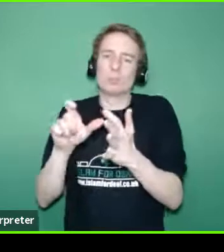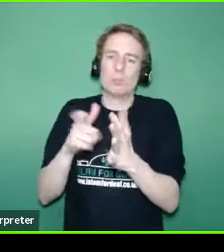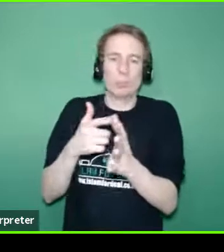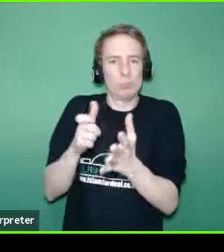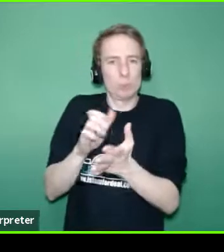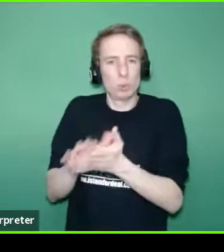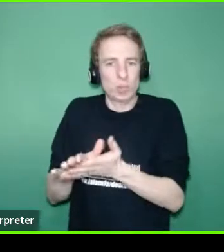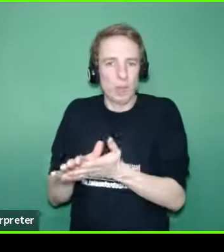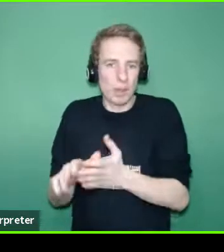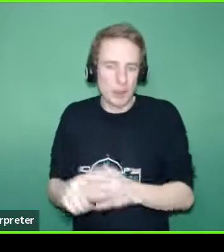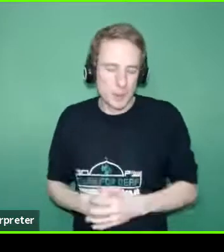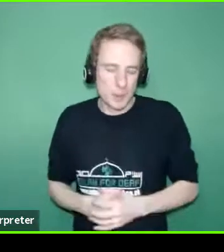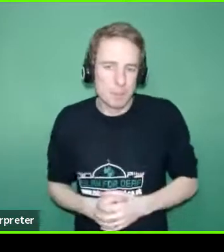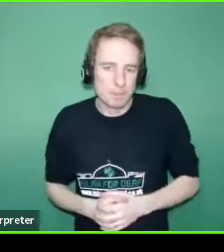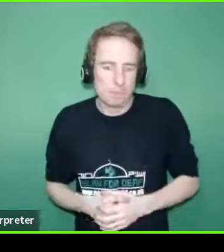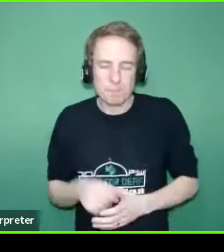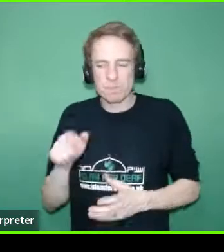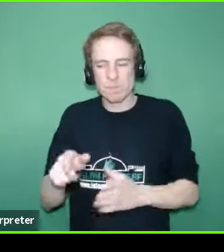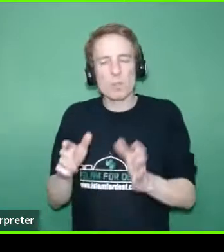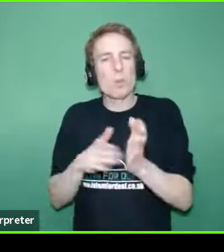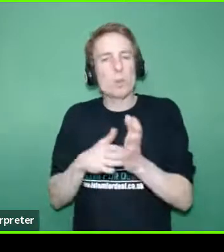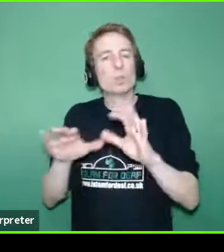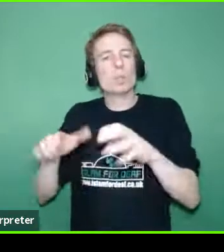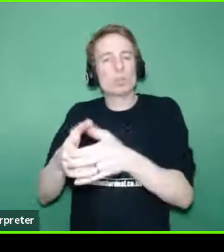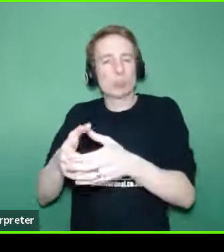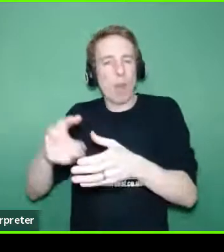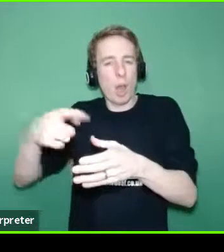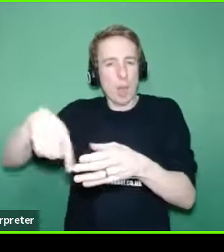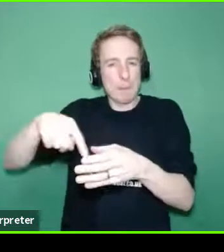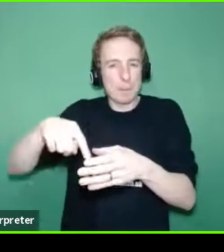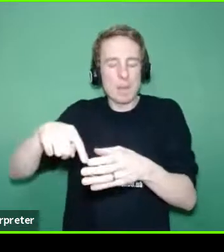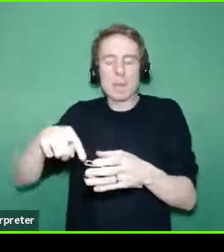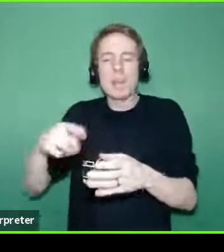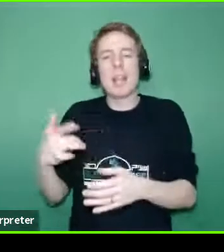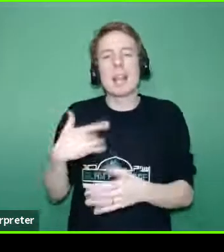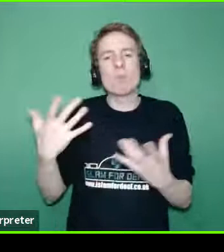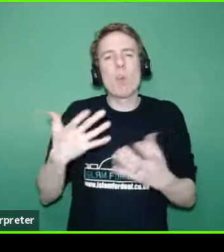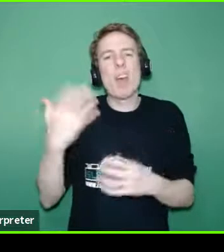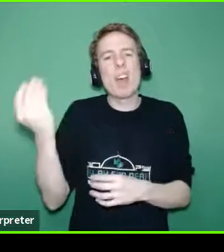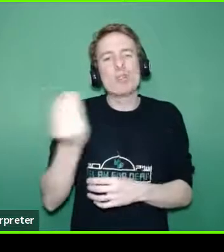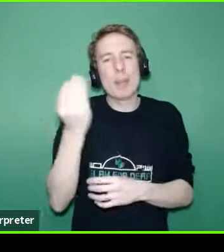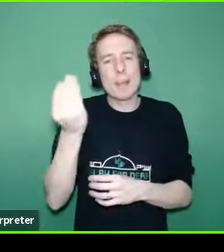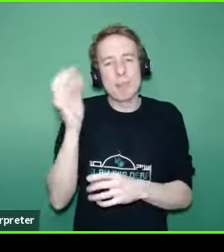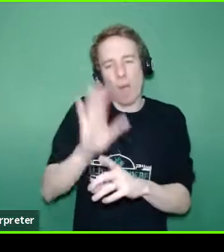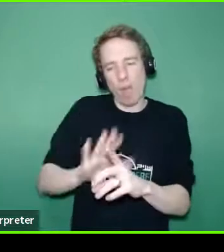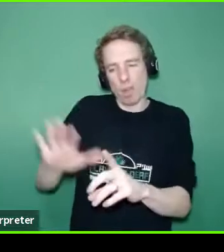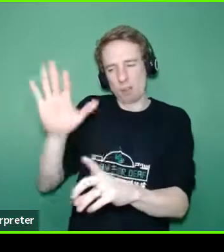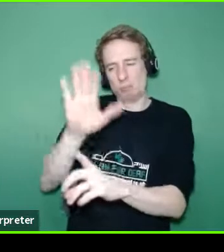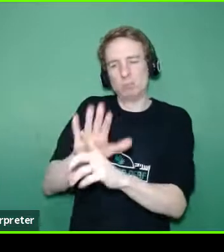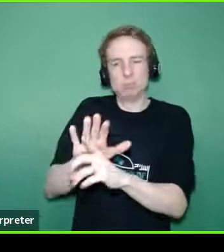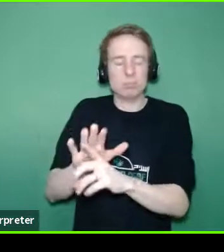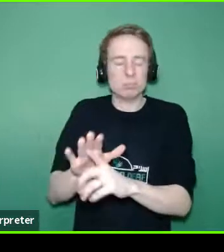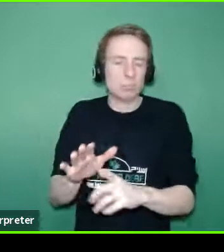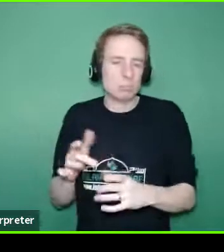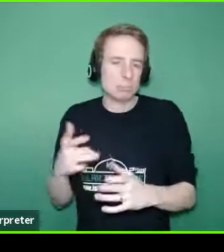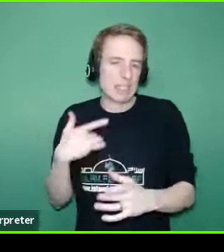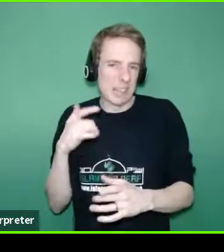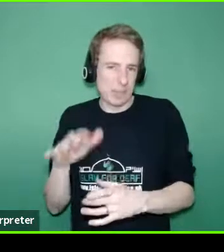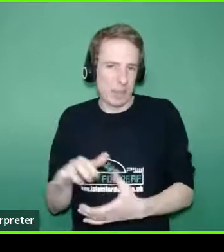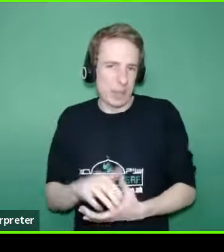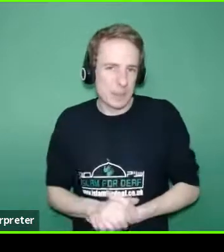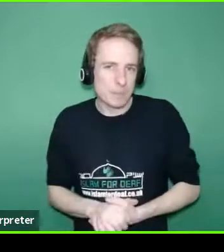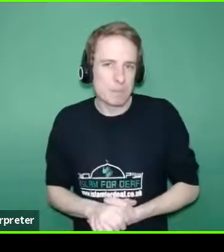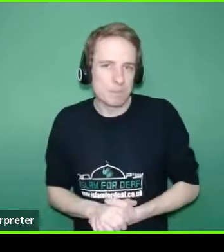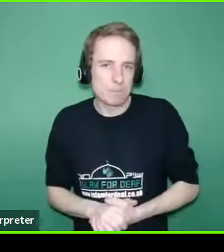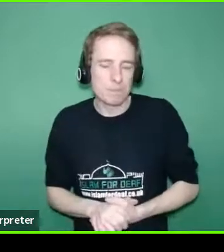the tribes of the Arabs who lived in the Arabian Peninsula at that time. And the wisdom